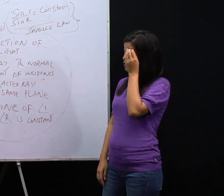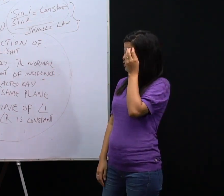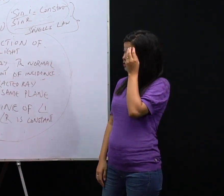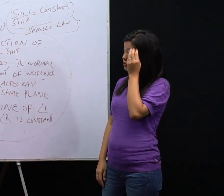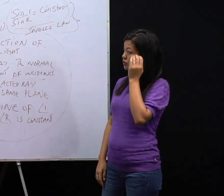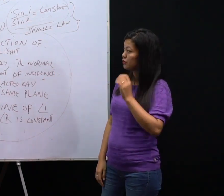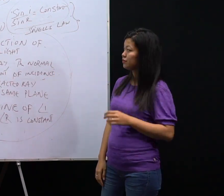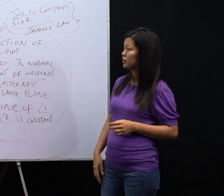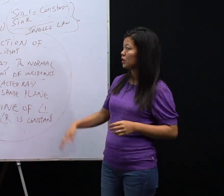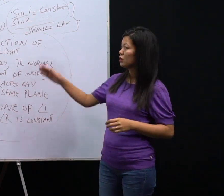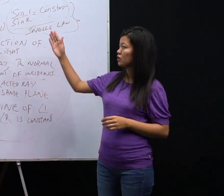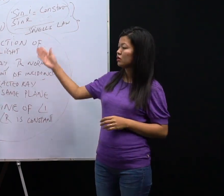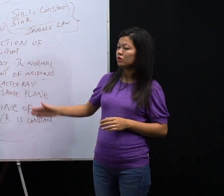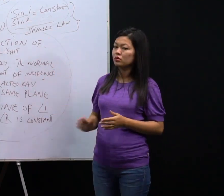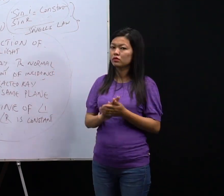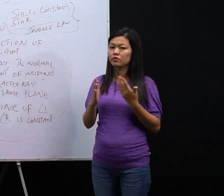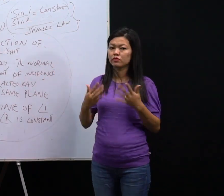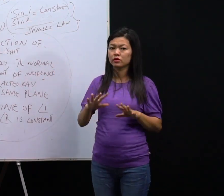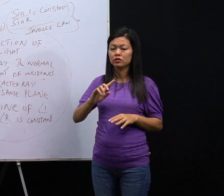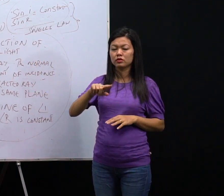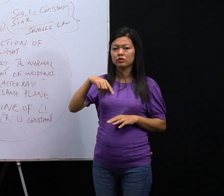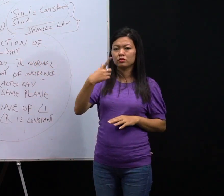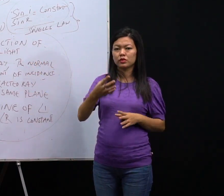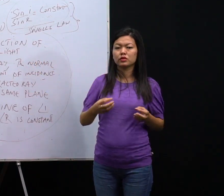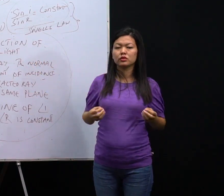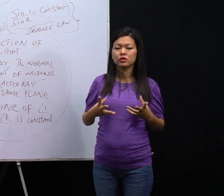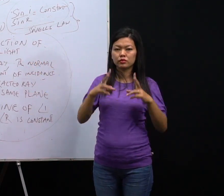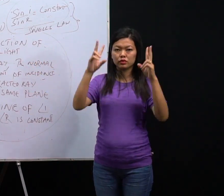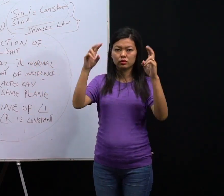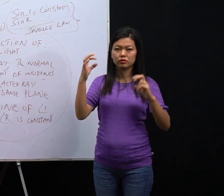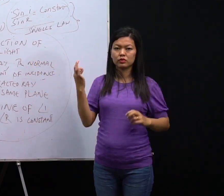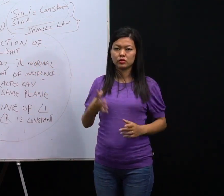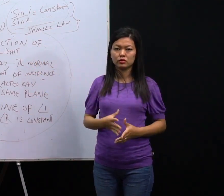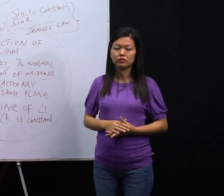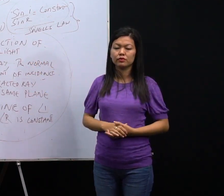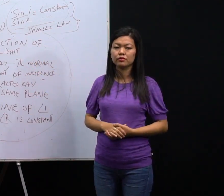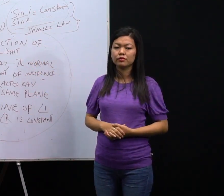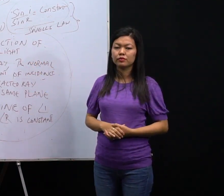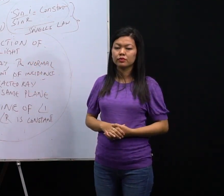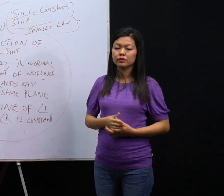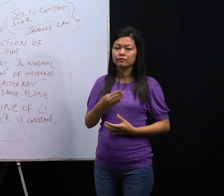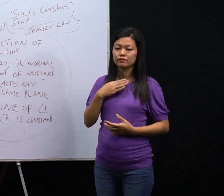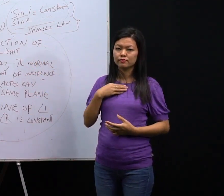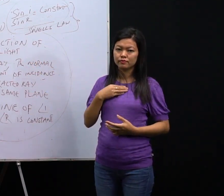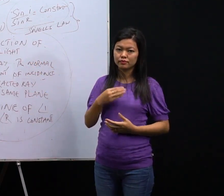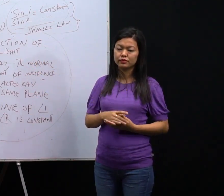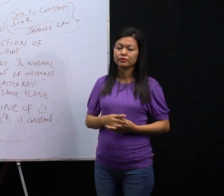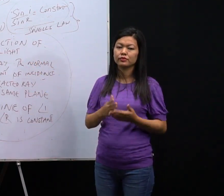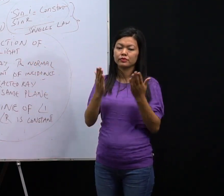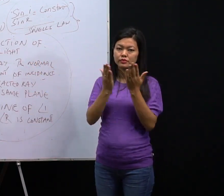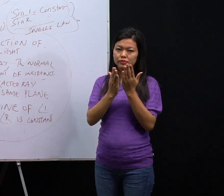this refraction part. Tomorrow we'll continue with another new topic. So